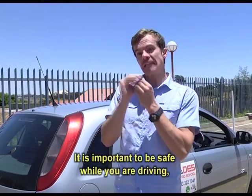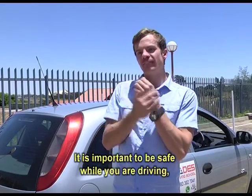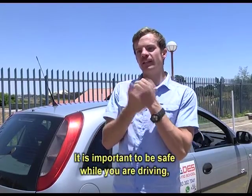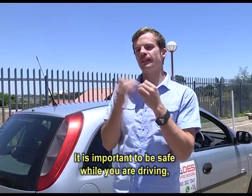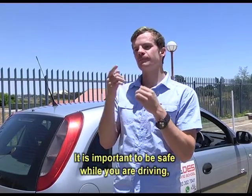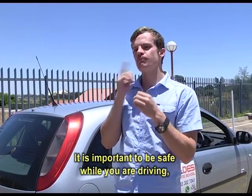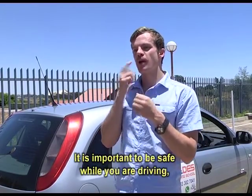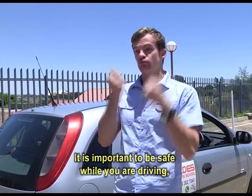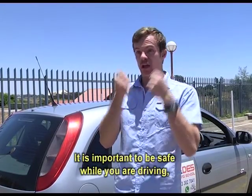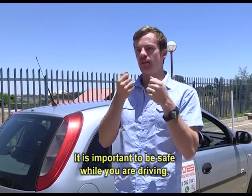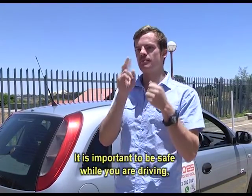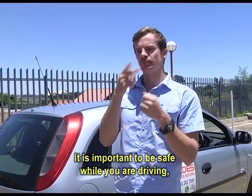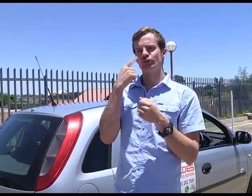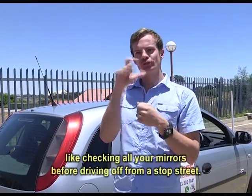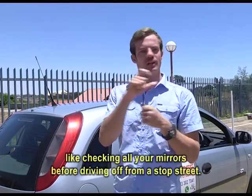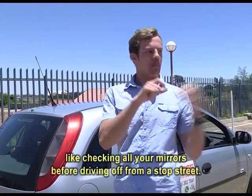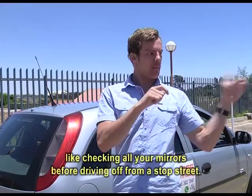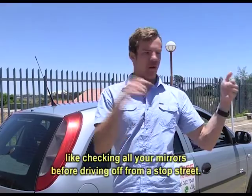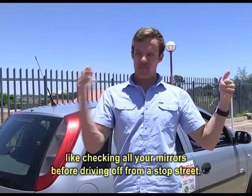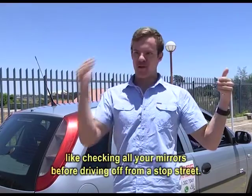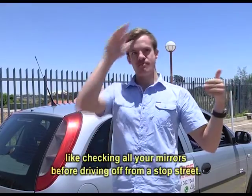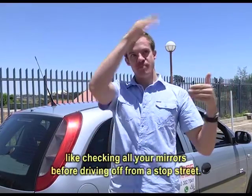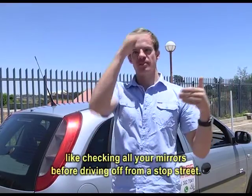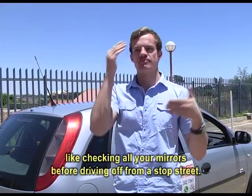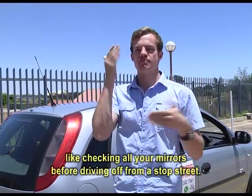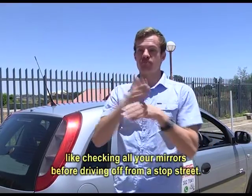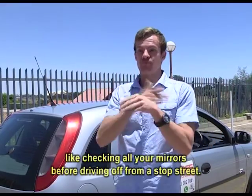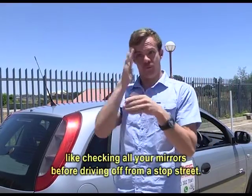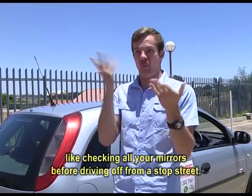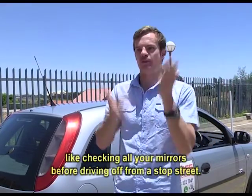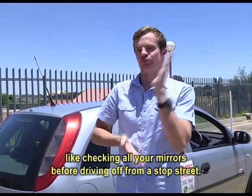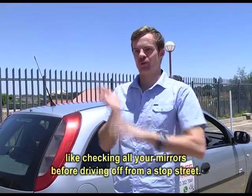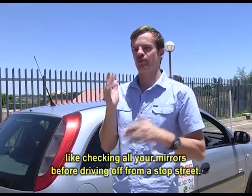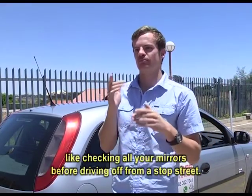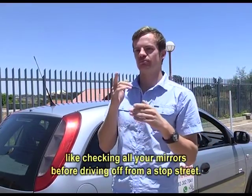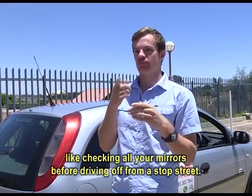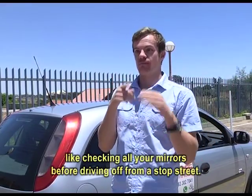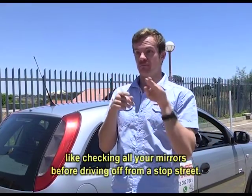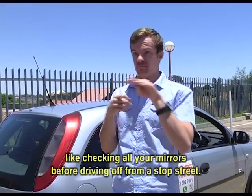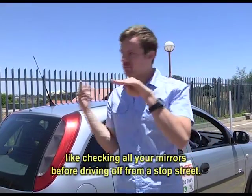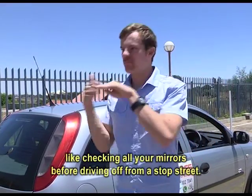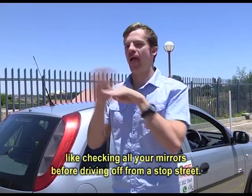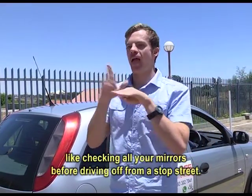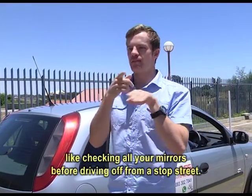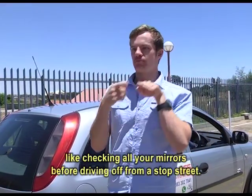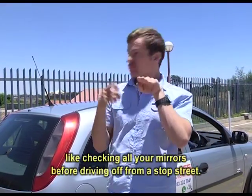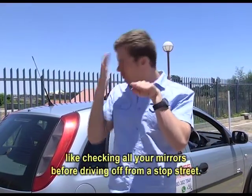It's important to be safe while you're driving, like checking all your mirrors before driving off from a stop street.